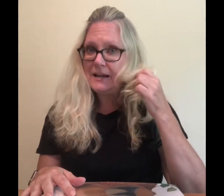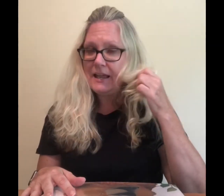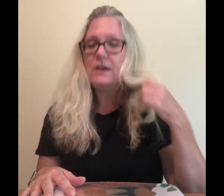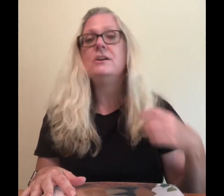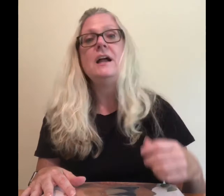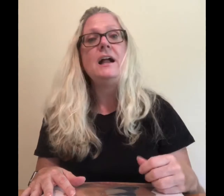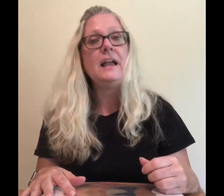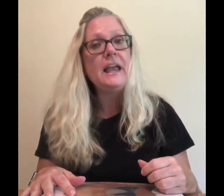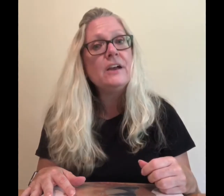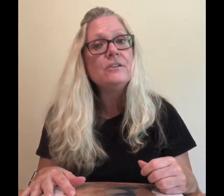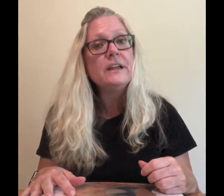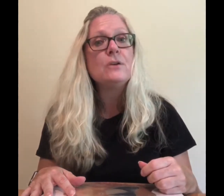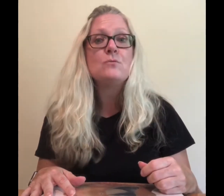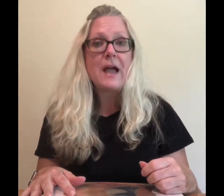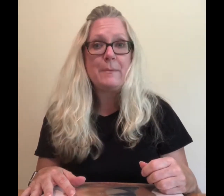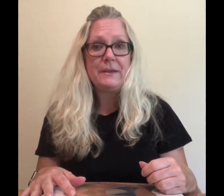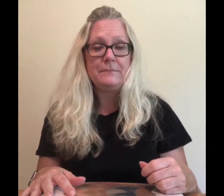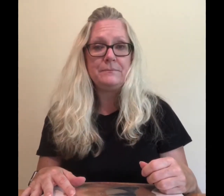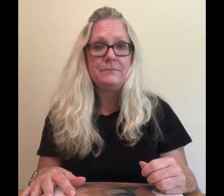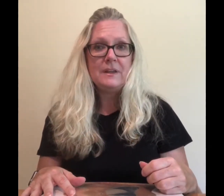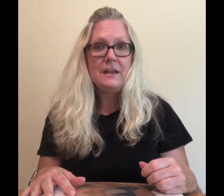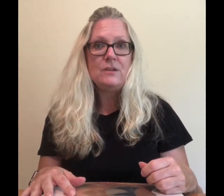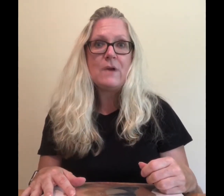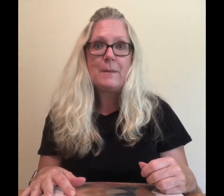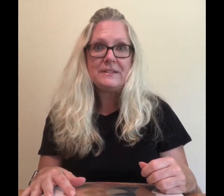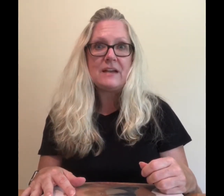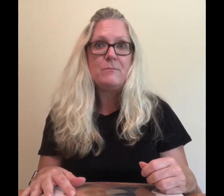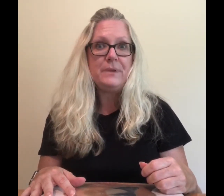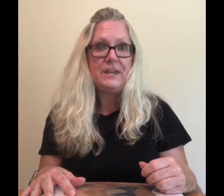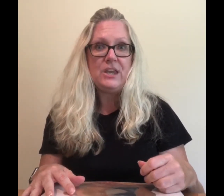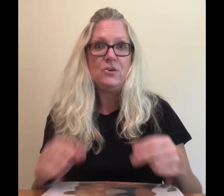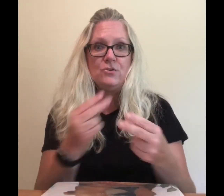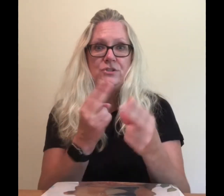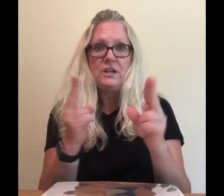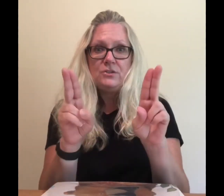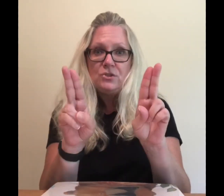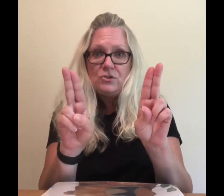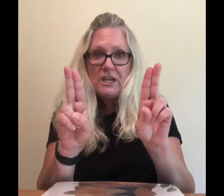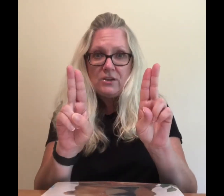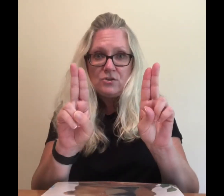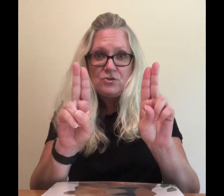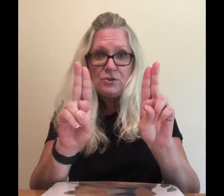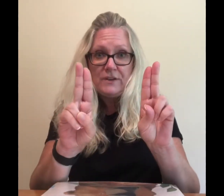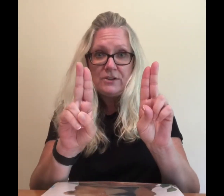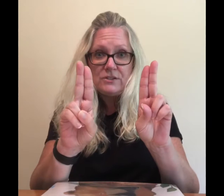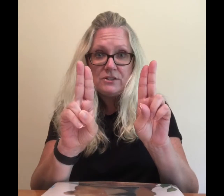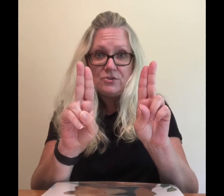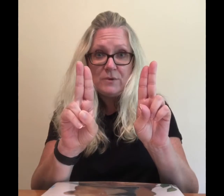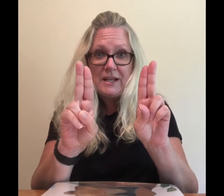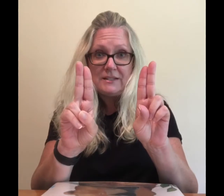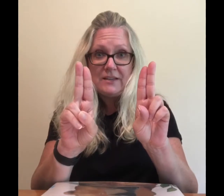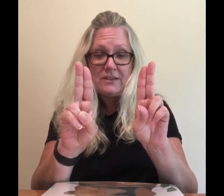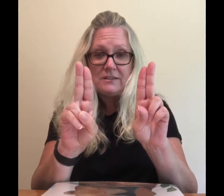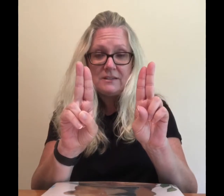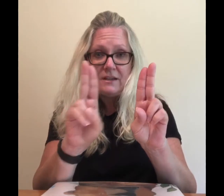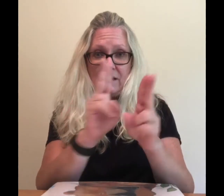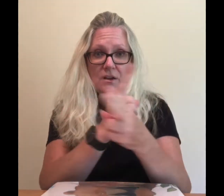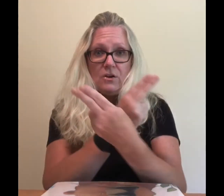hare, hare like a rabbit. And rabbits have big ears. So you take two fingers, your two hands like this,